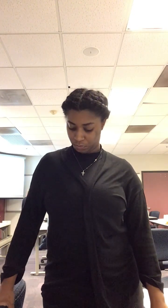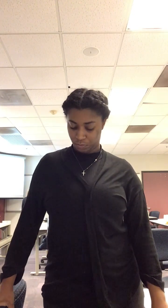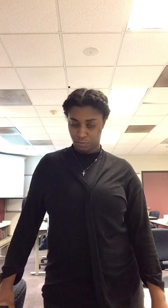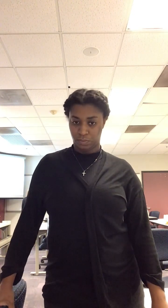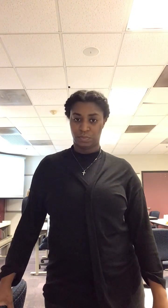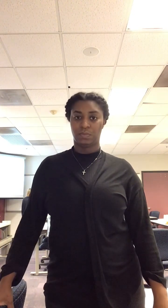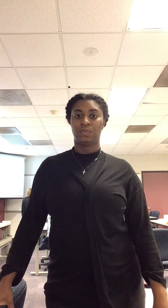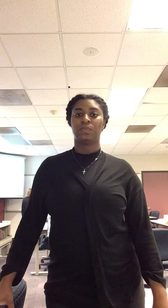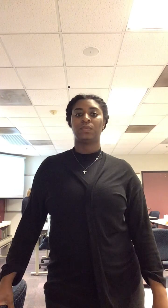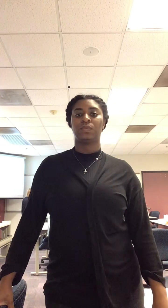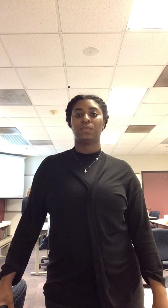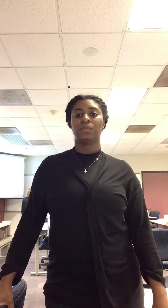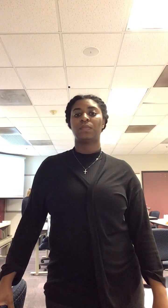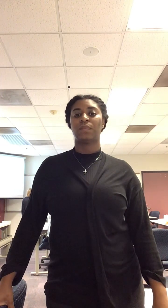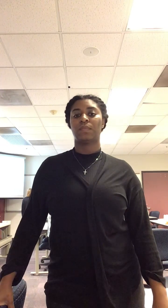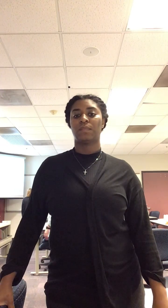interpret. And here we go.